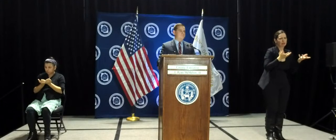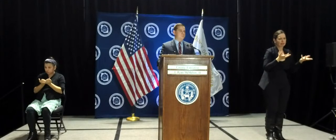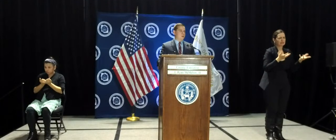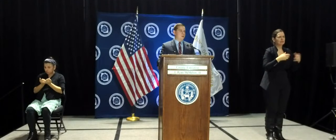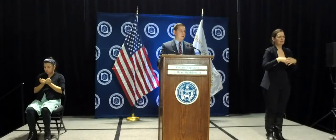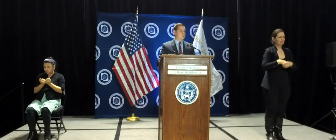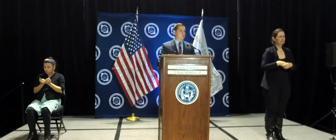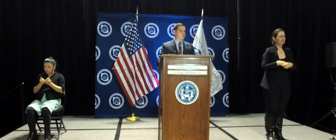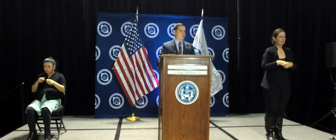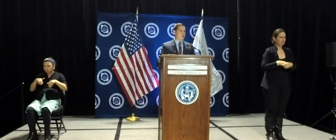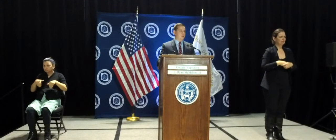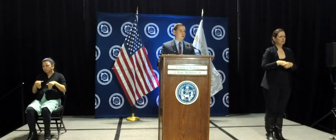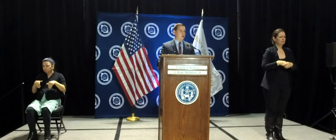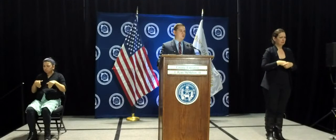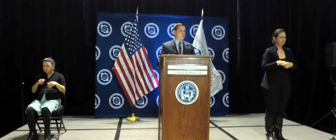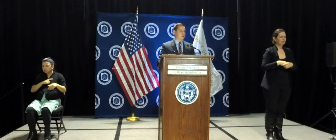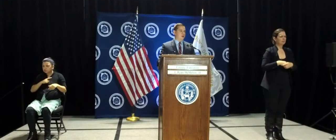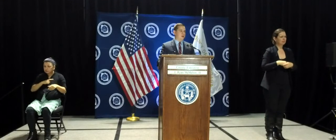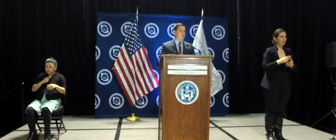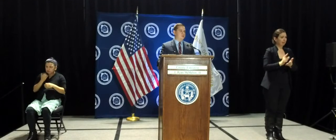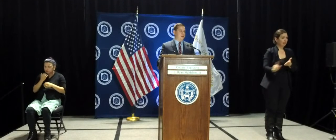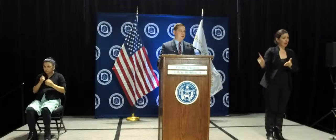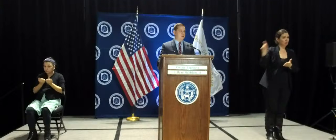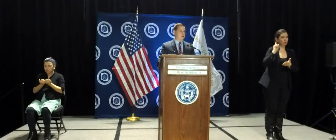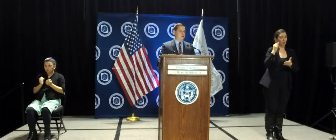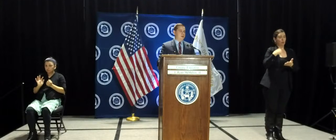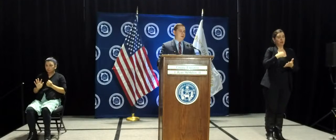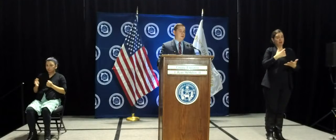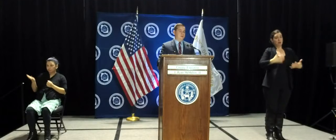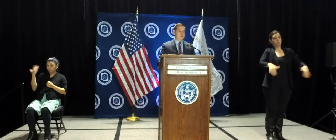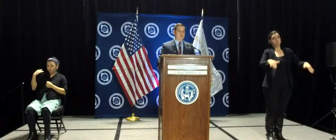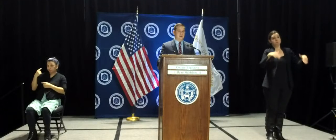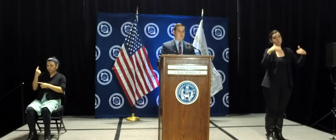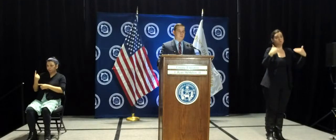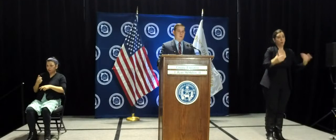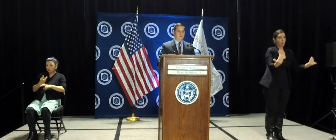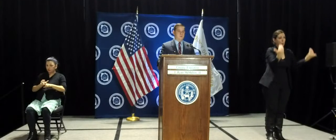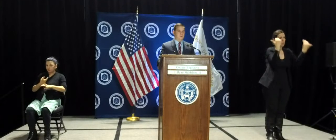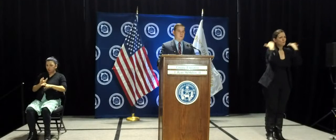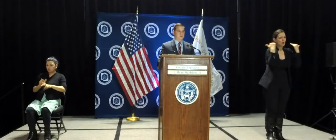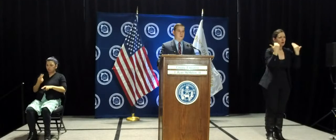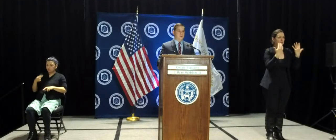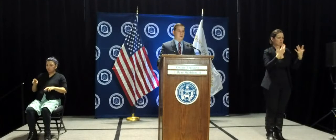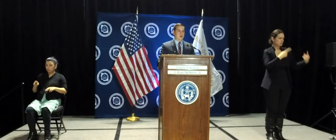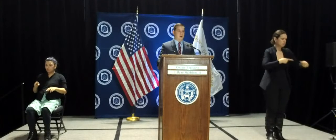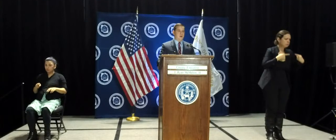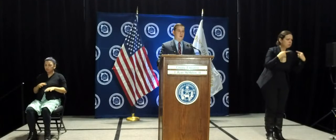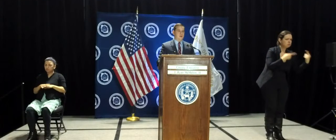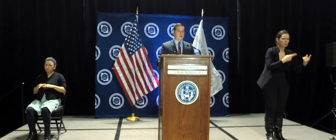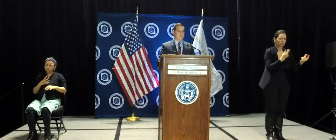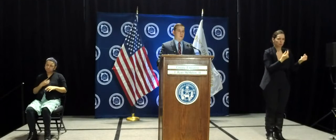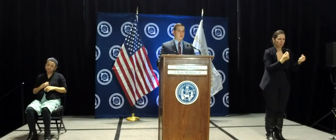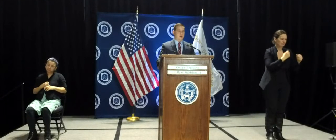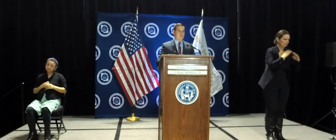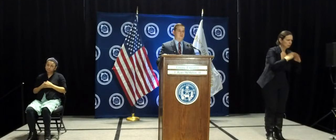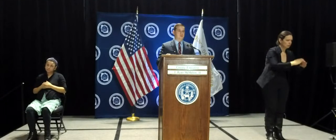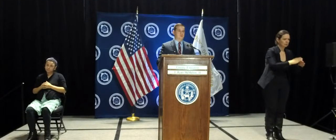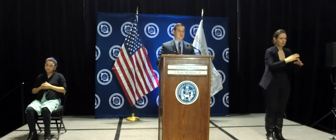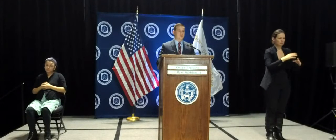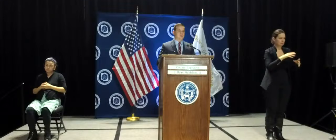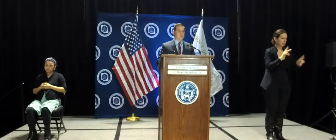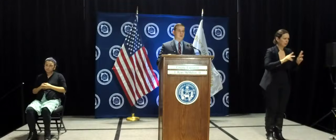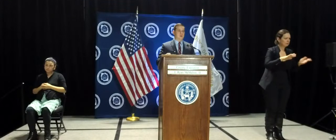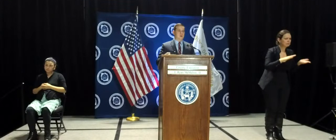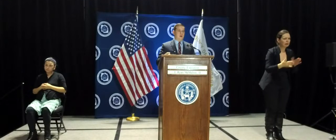beaten up. Last week was probably the darkest week our county's had, at least since I've been in public service. But you have to